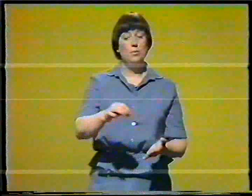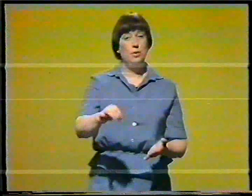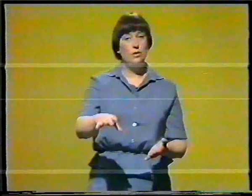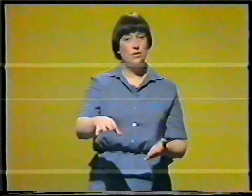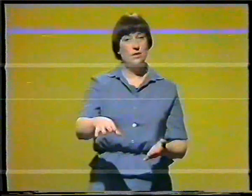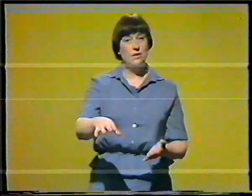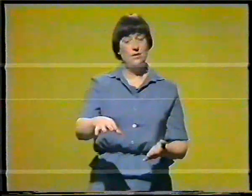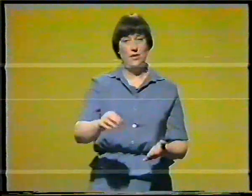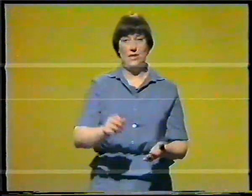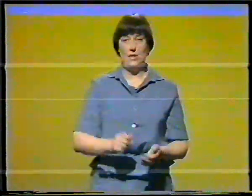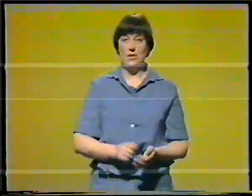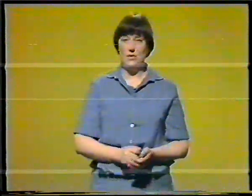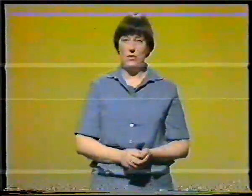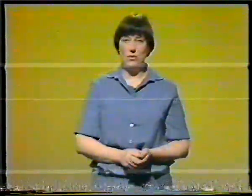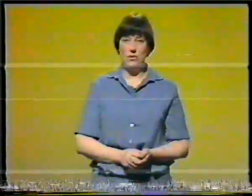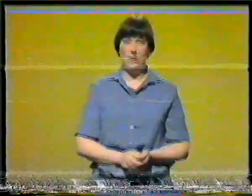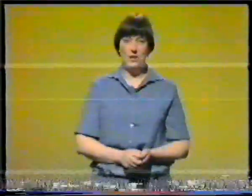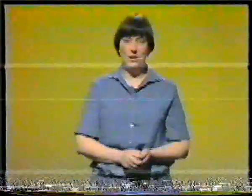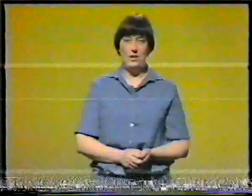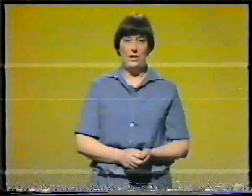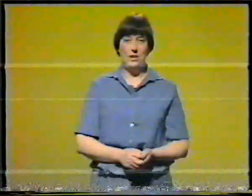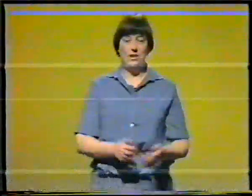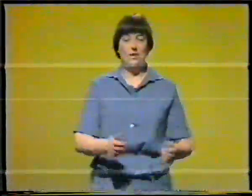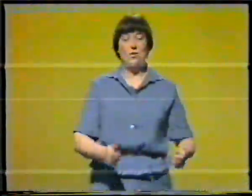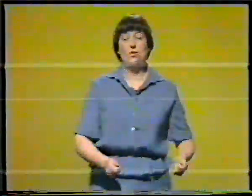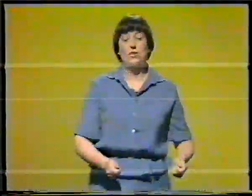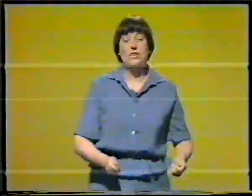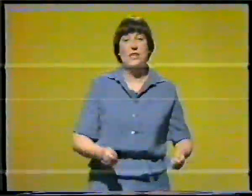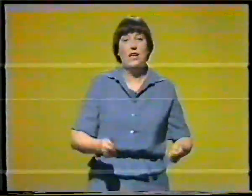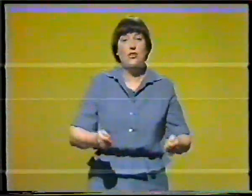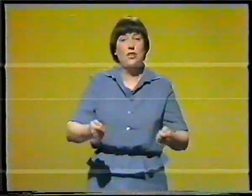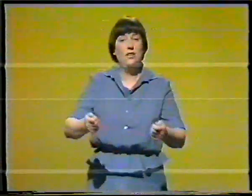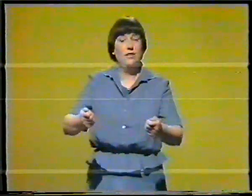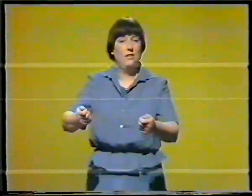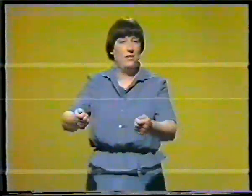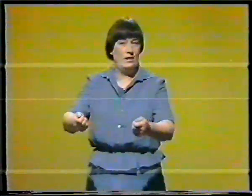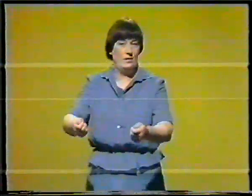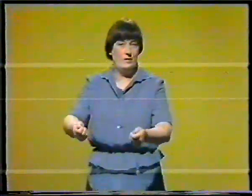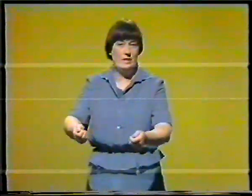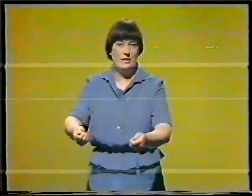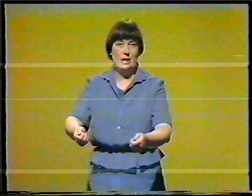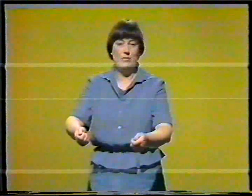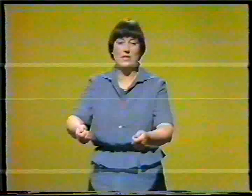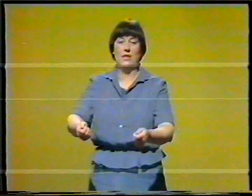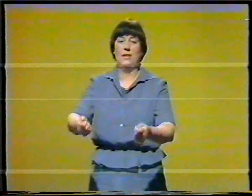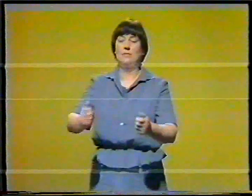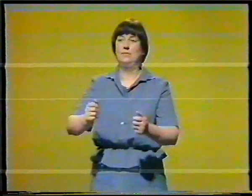Put, if it's something small, or if it's larger, then obviously adapt the sign.